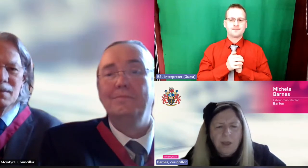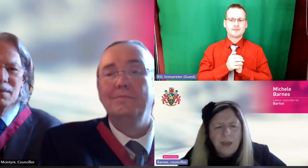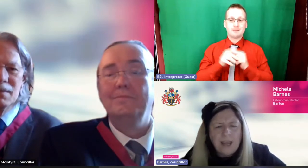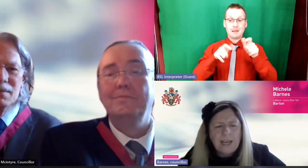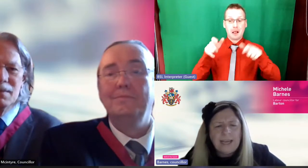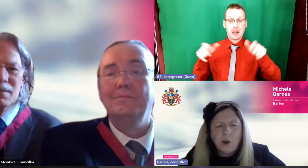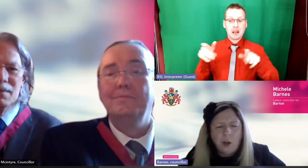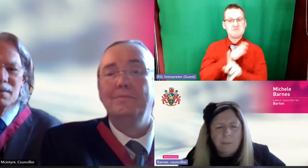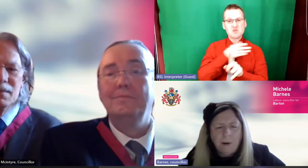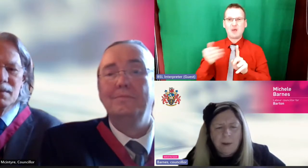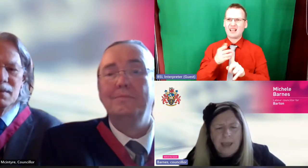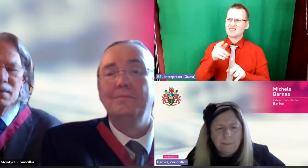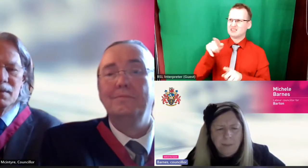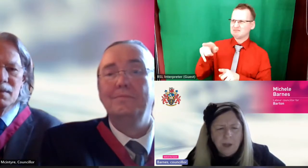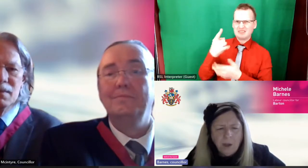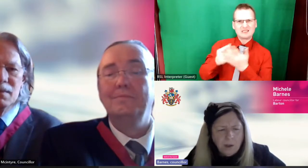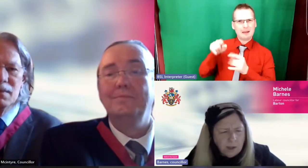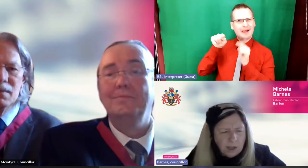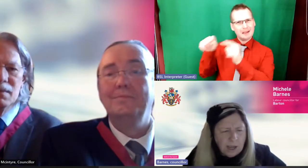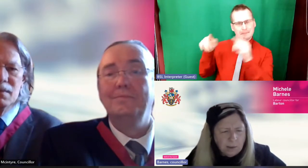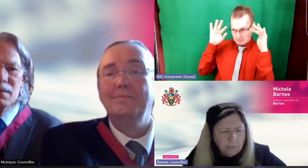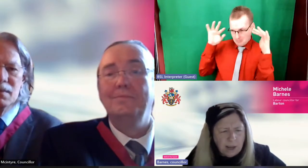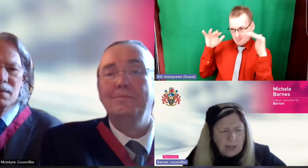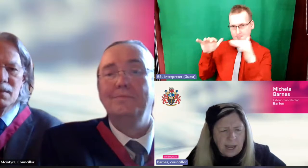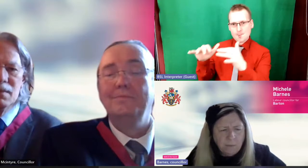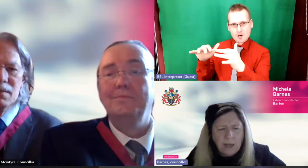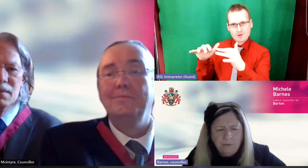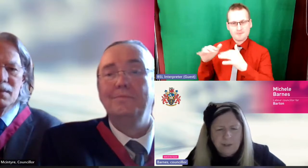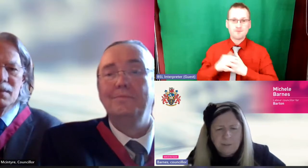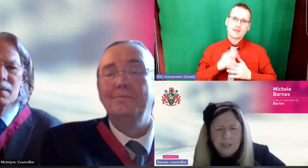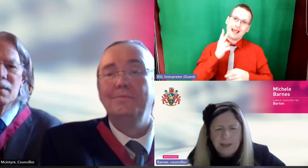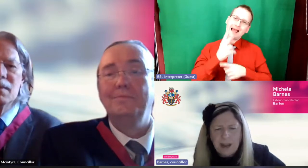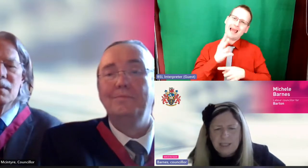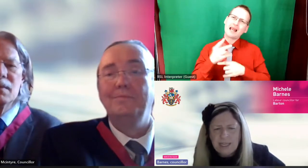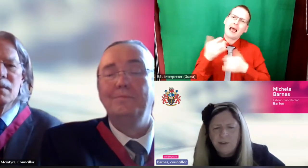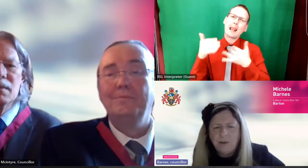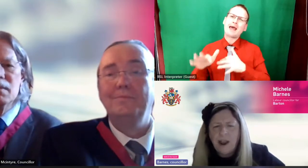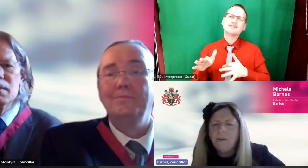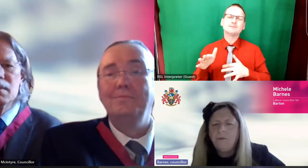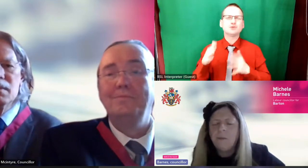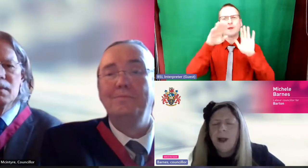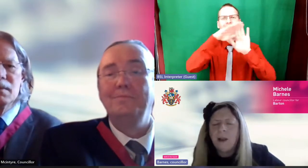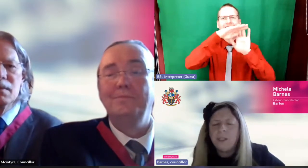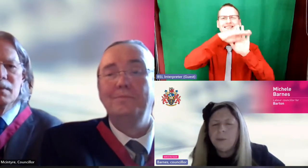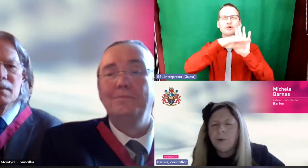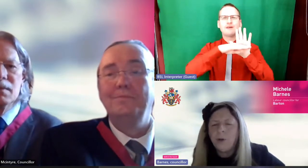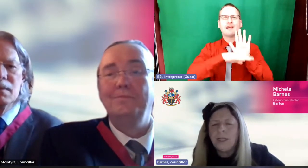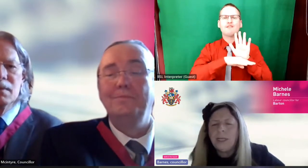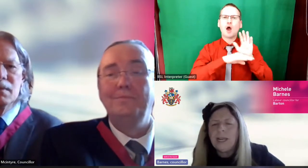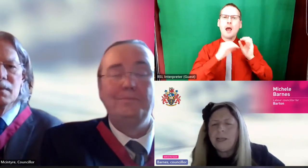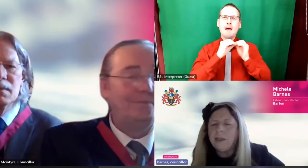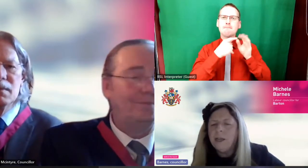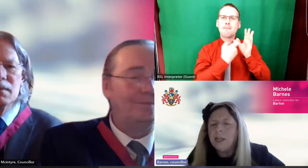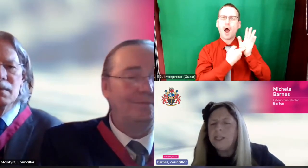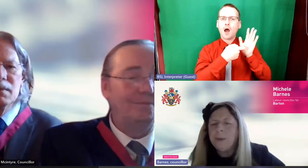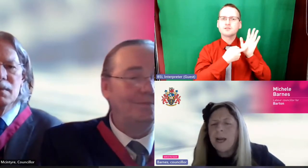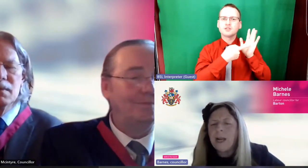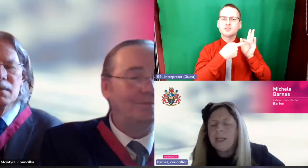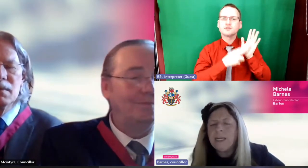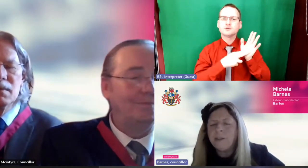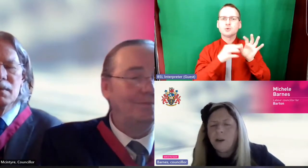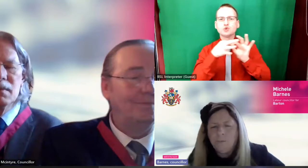people that it is all about him. Again, we left into the itinerary for the Barton to Berlin link and